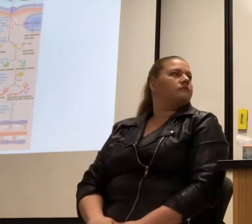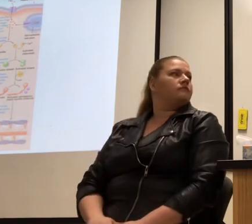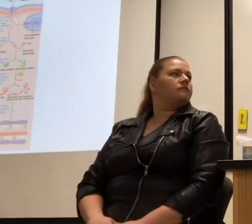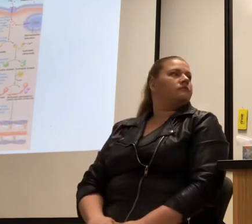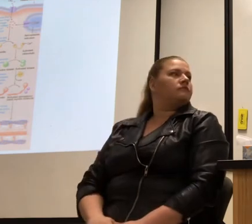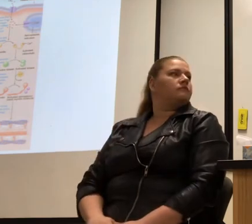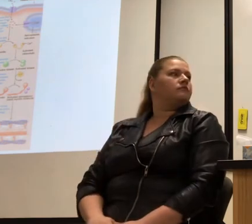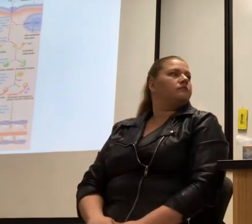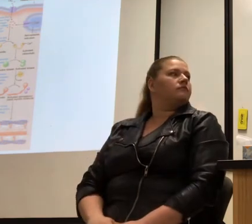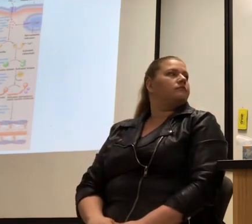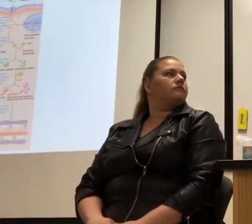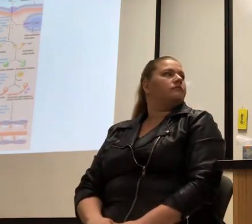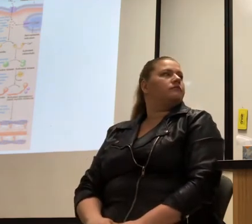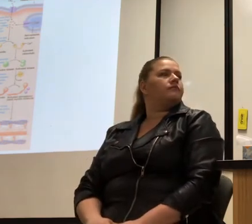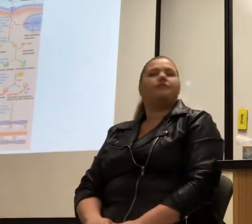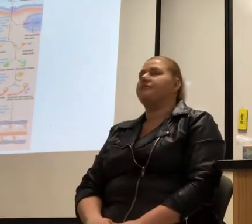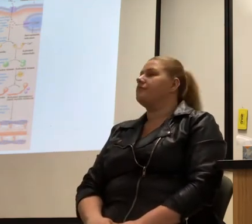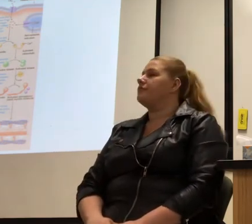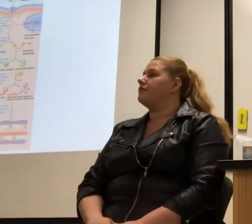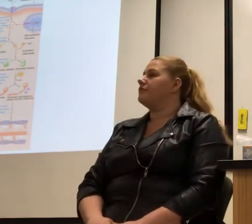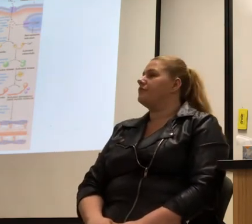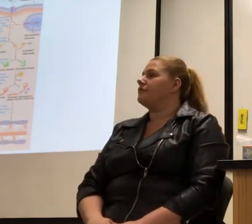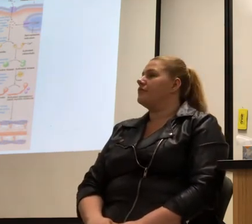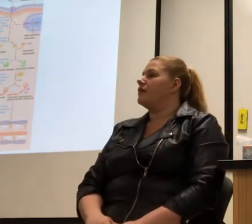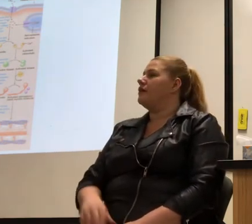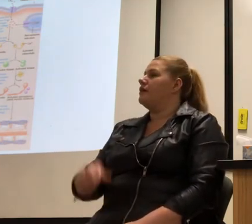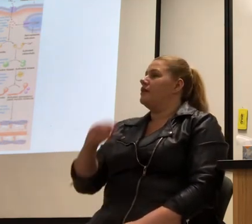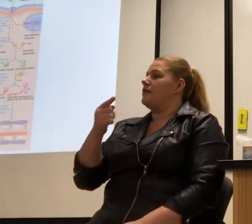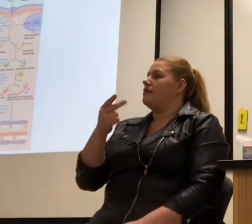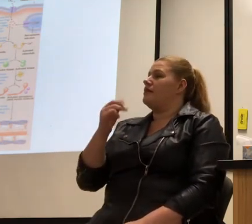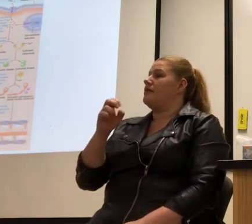And it's like the thin filaments slid